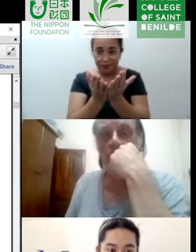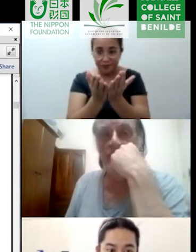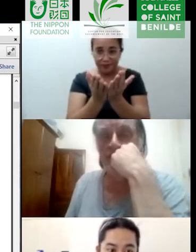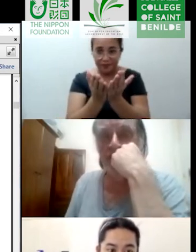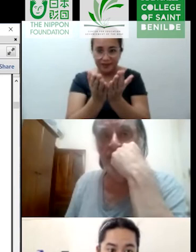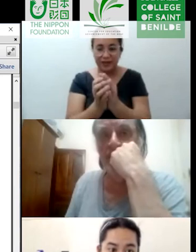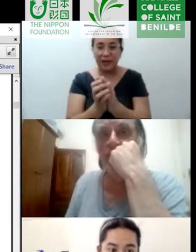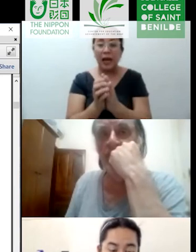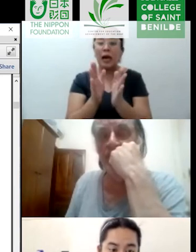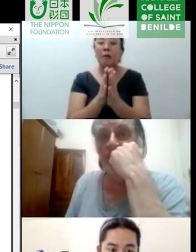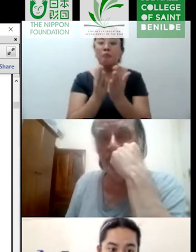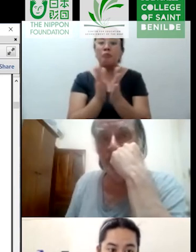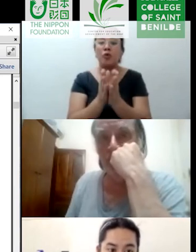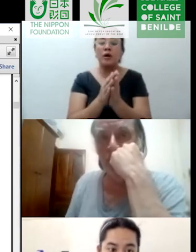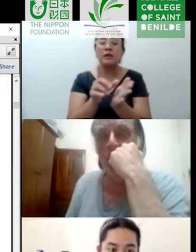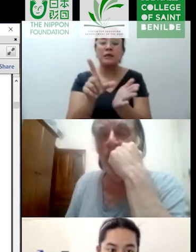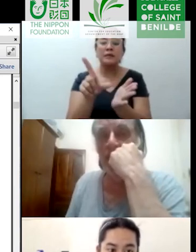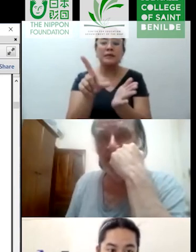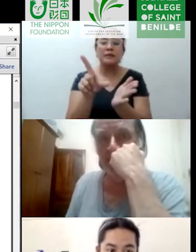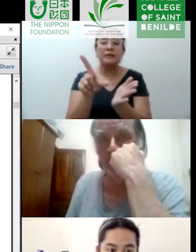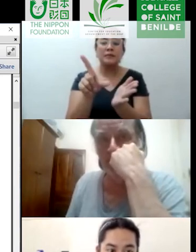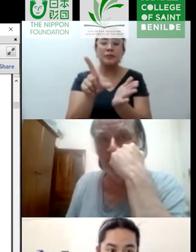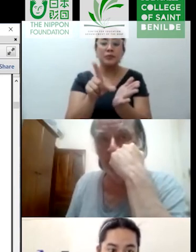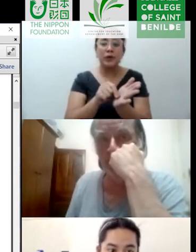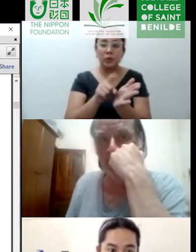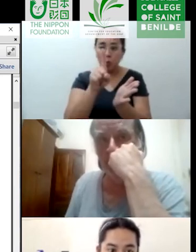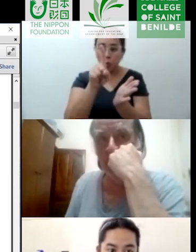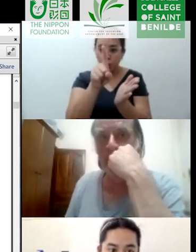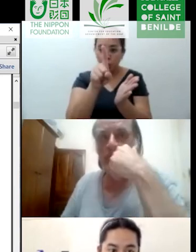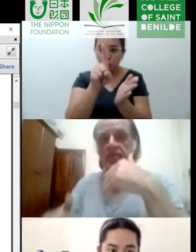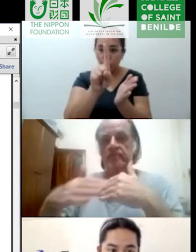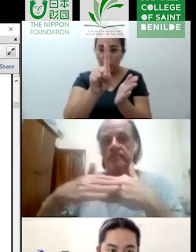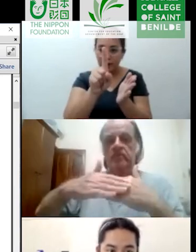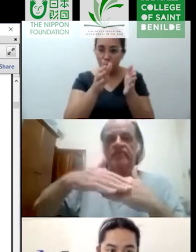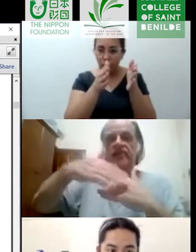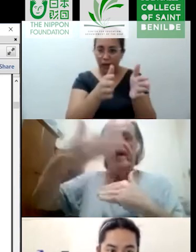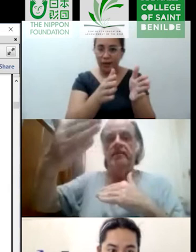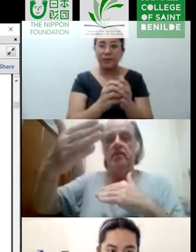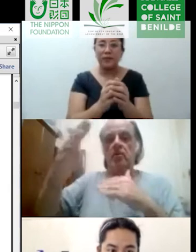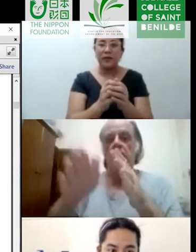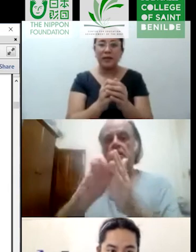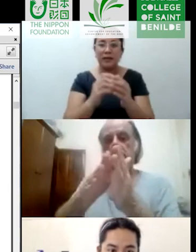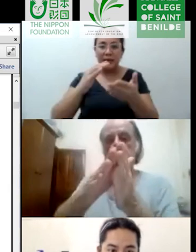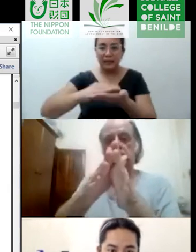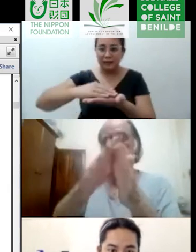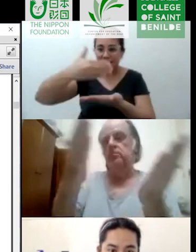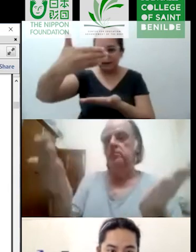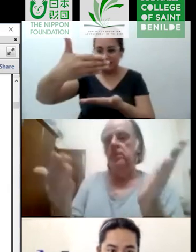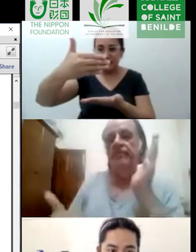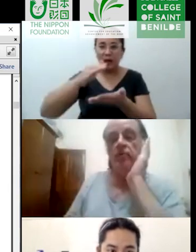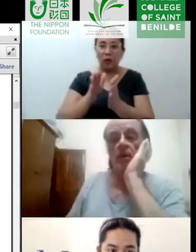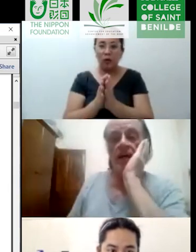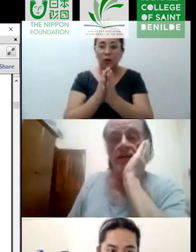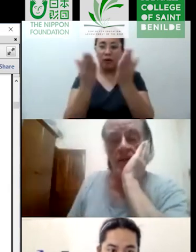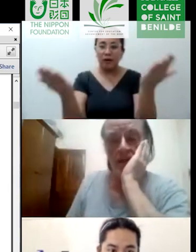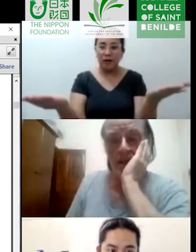Usually a book is going to be printed one way, either flat or